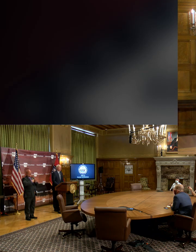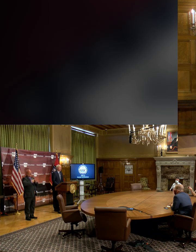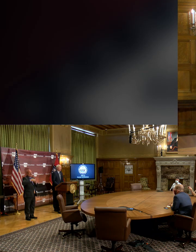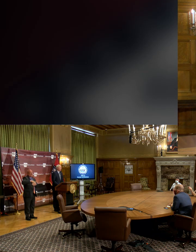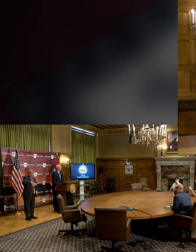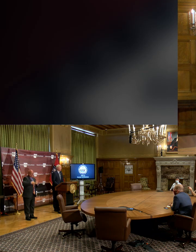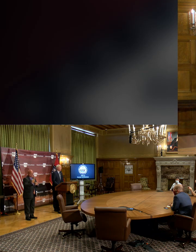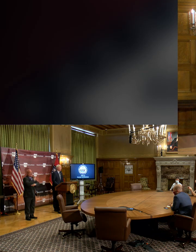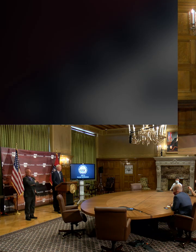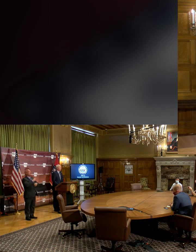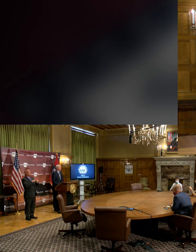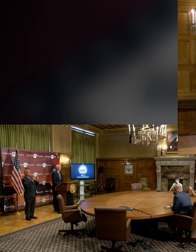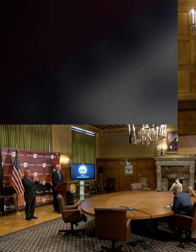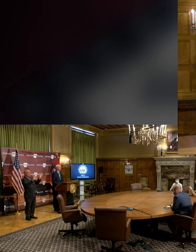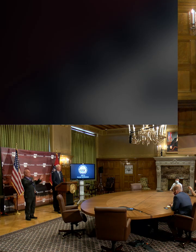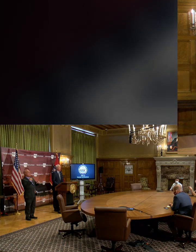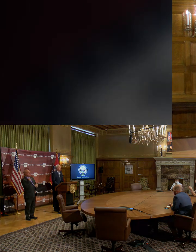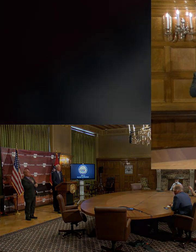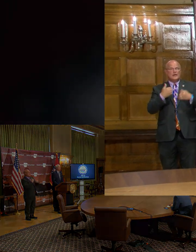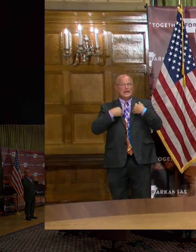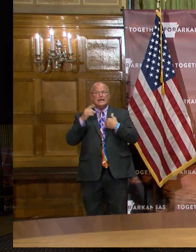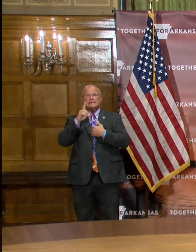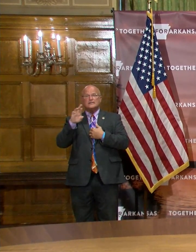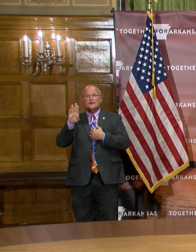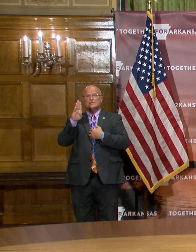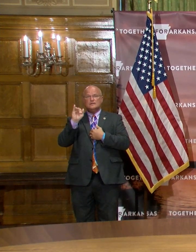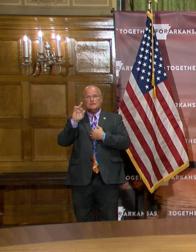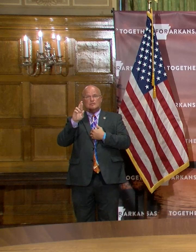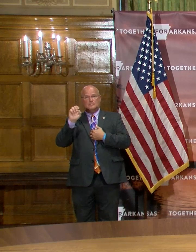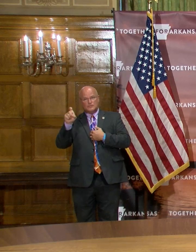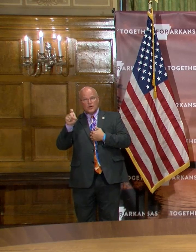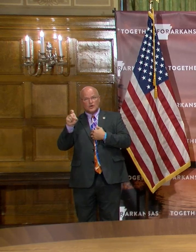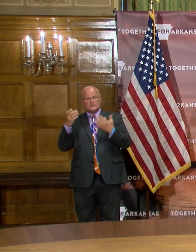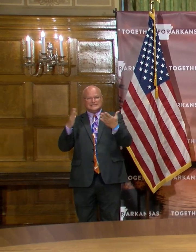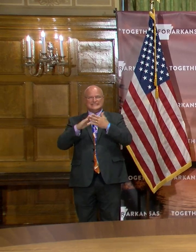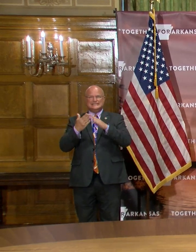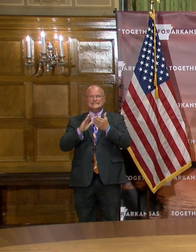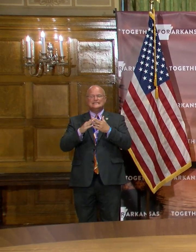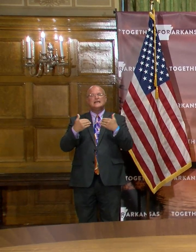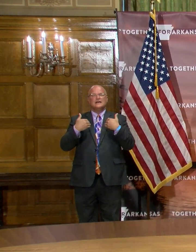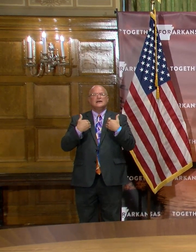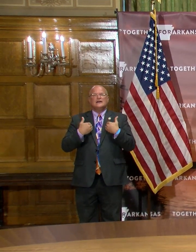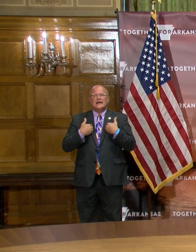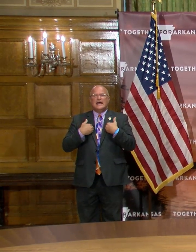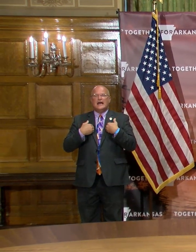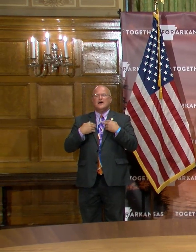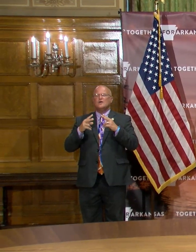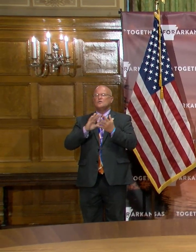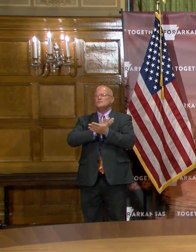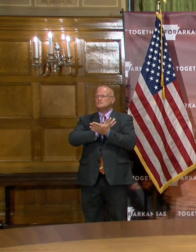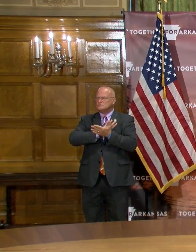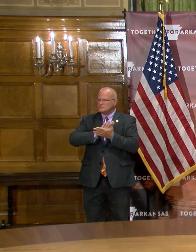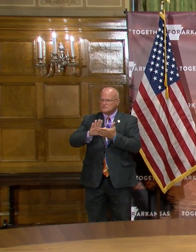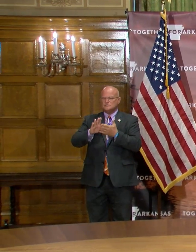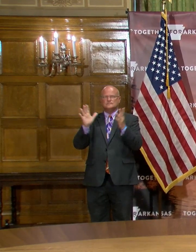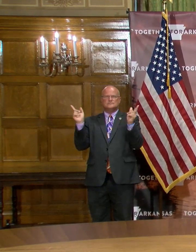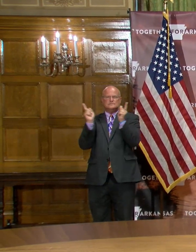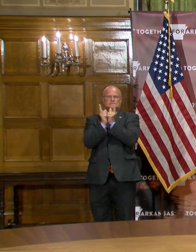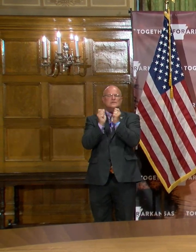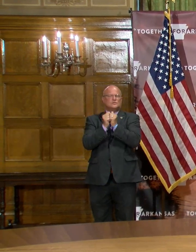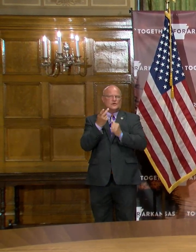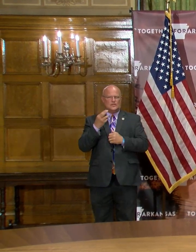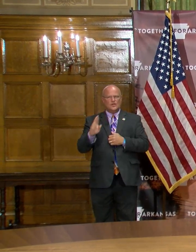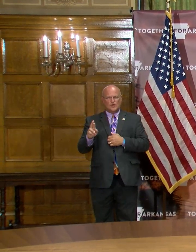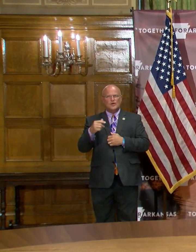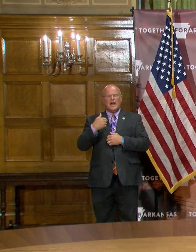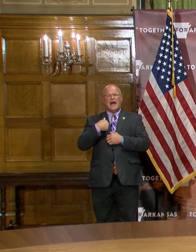but obviously we had Dr. Burks here in town, had a very, very good meeting with Dr.